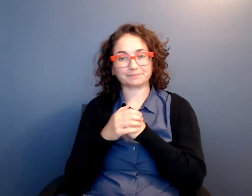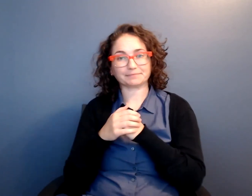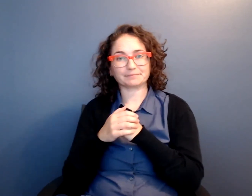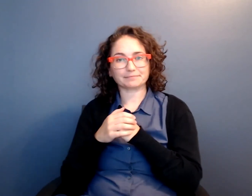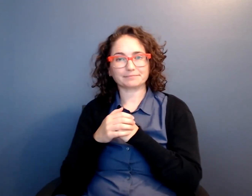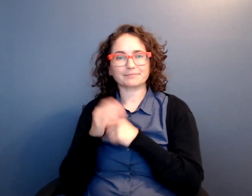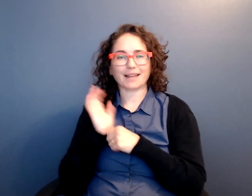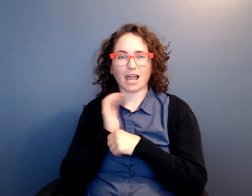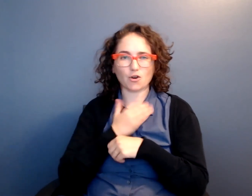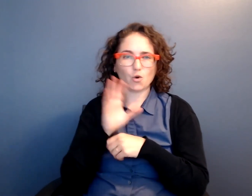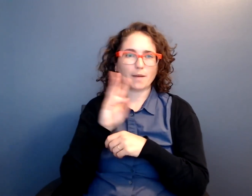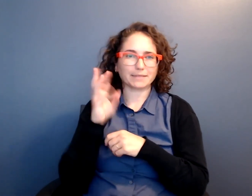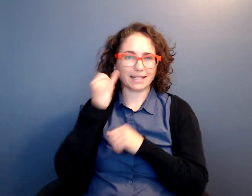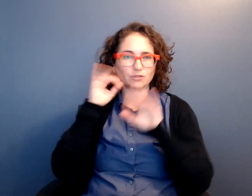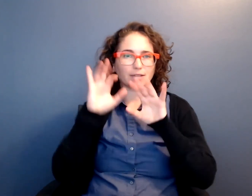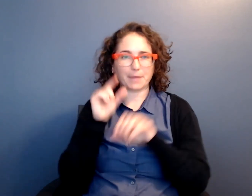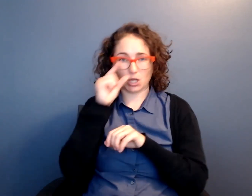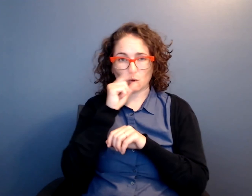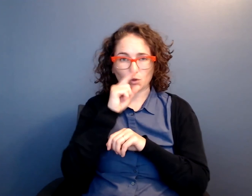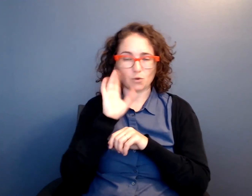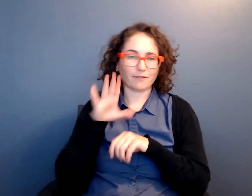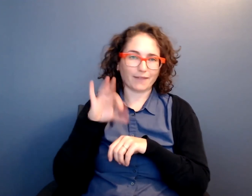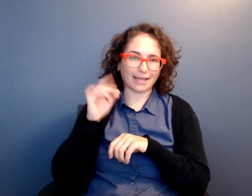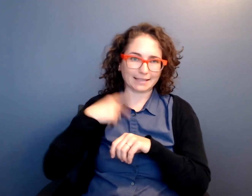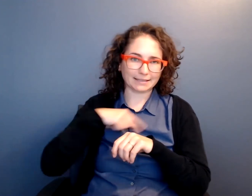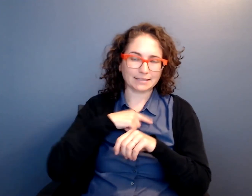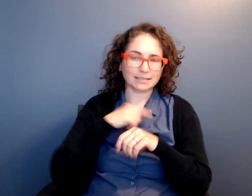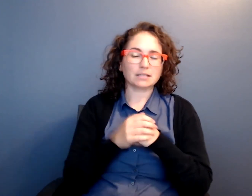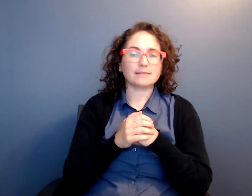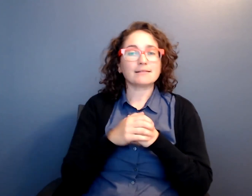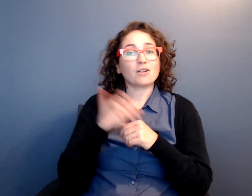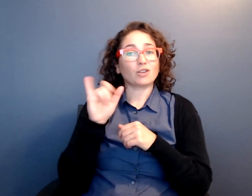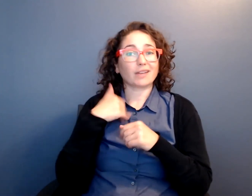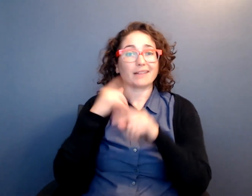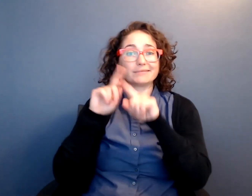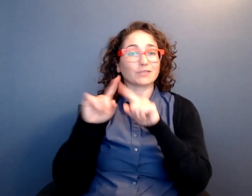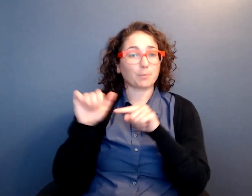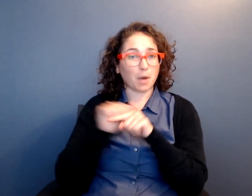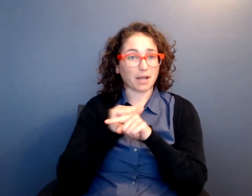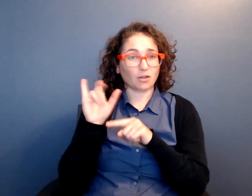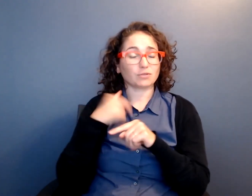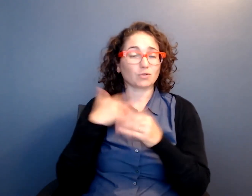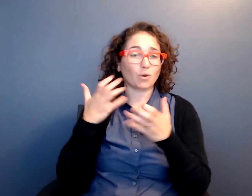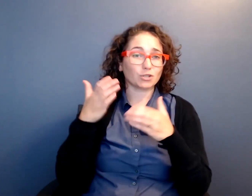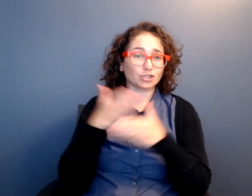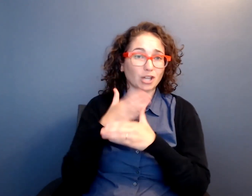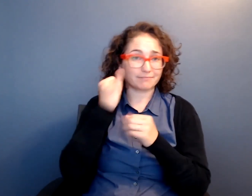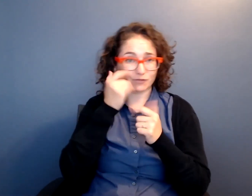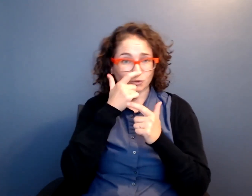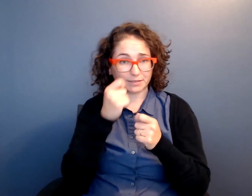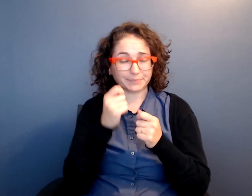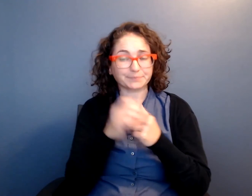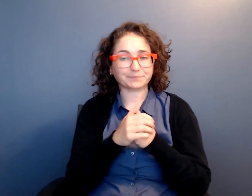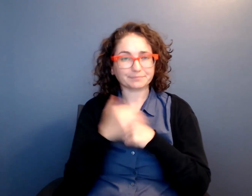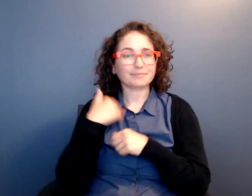Project website. If you type it in Google, you'll find us. And then there are other practices that I also want to share. And if you're interested in those, there's